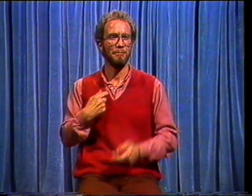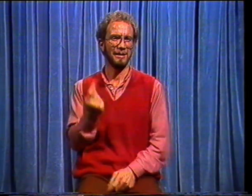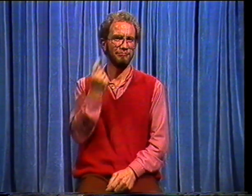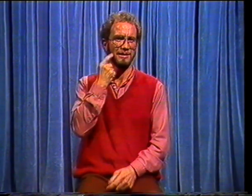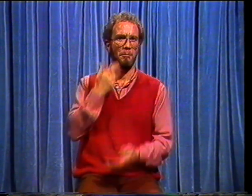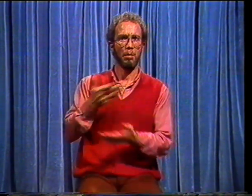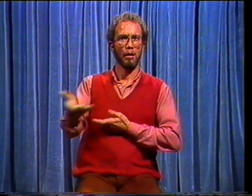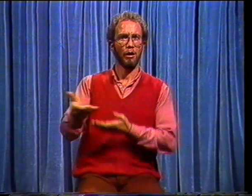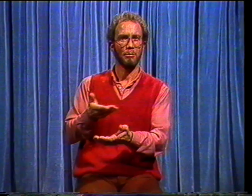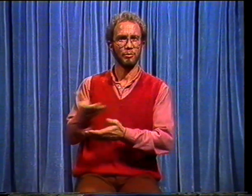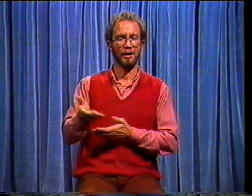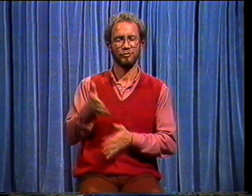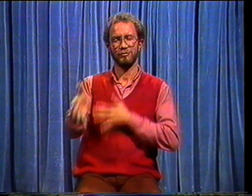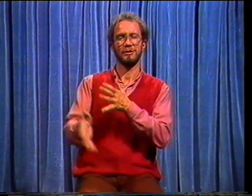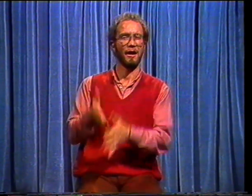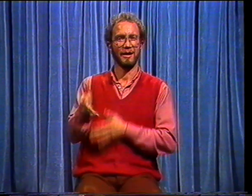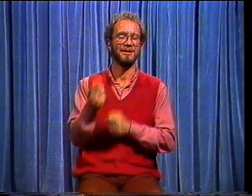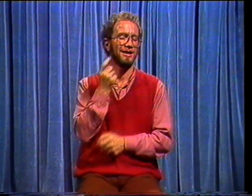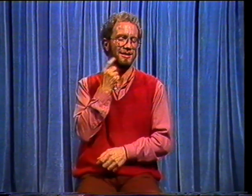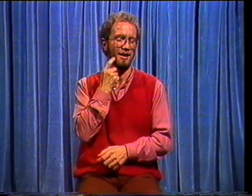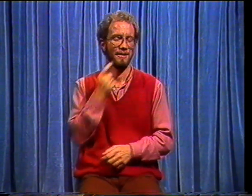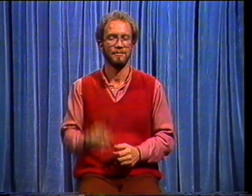that means that it's easy, simple communication.